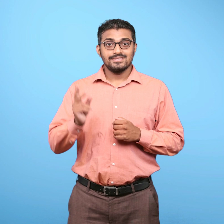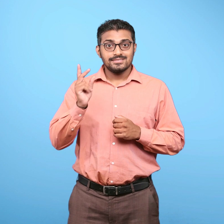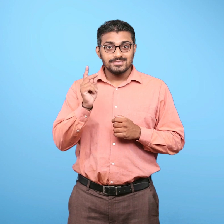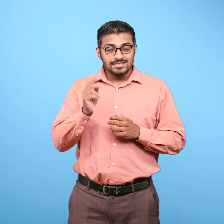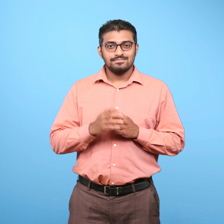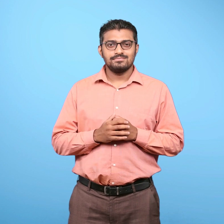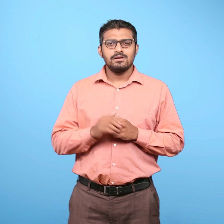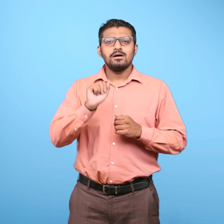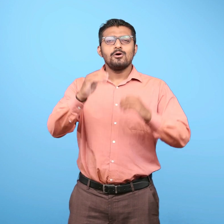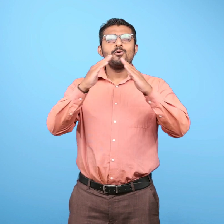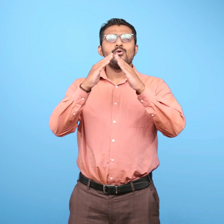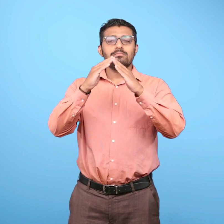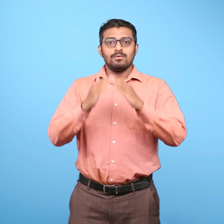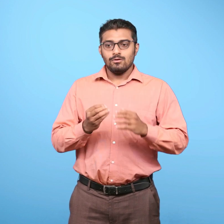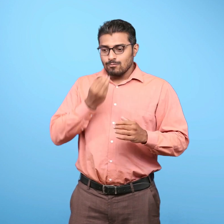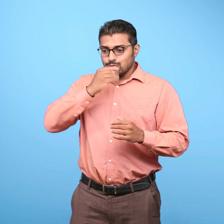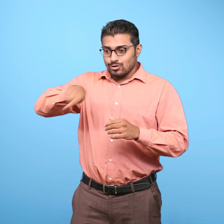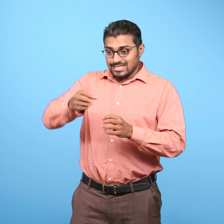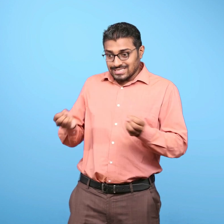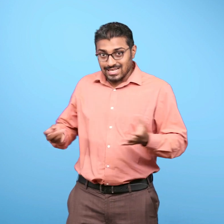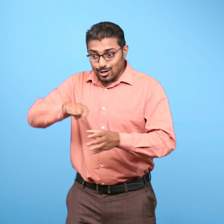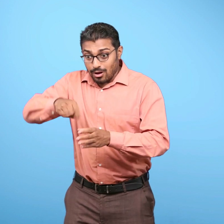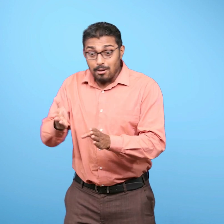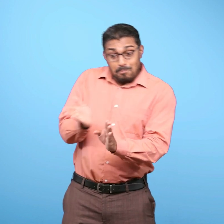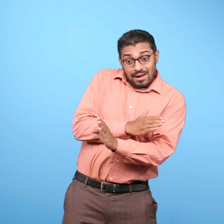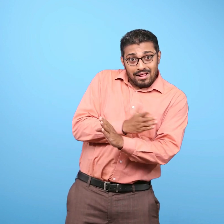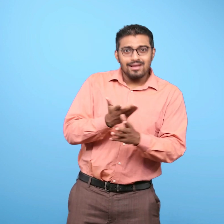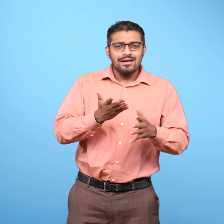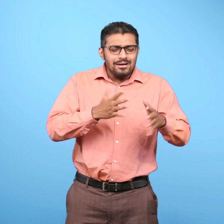Two. Observe preparation of dishes at your home.